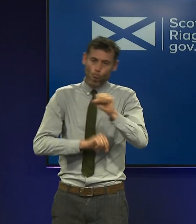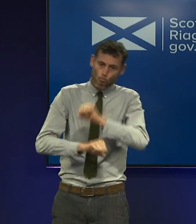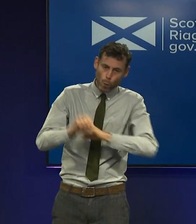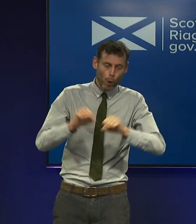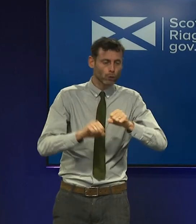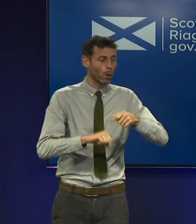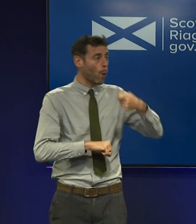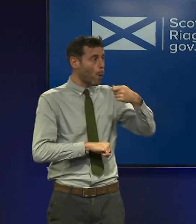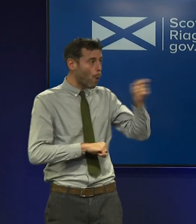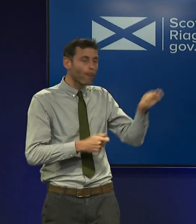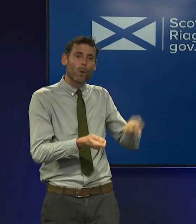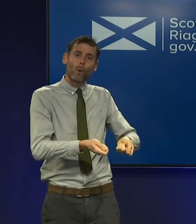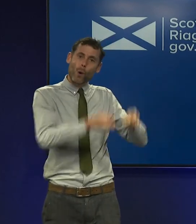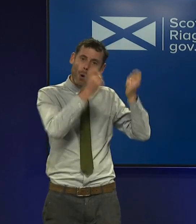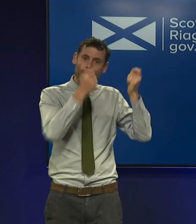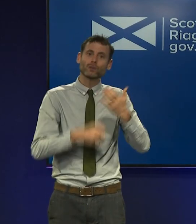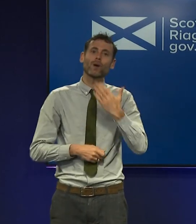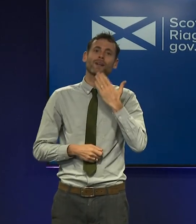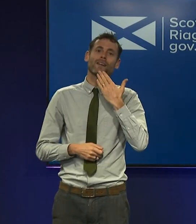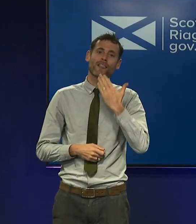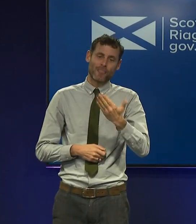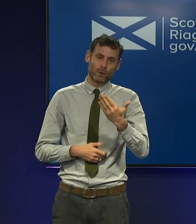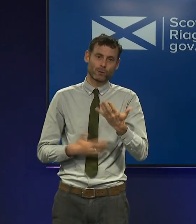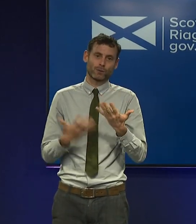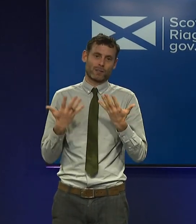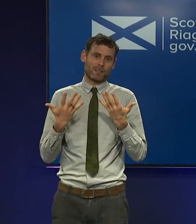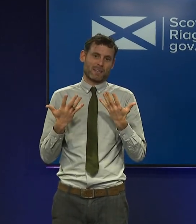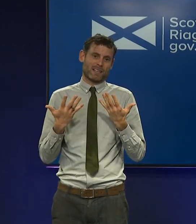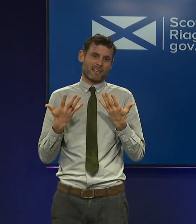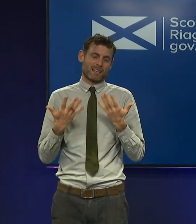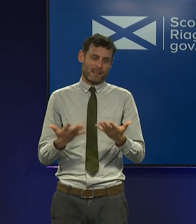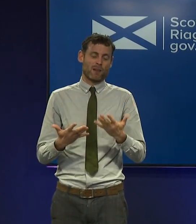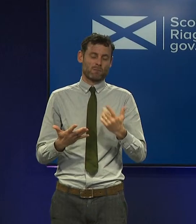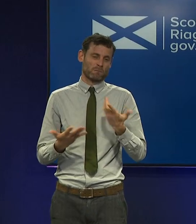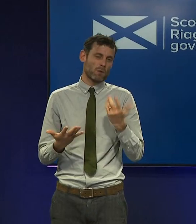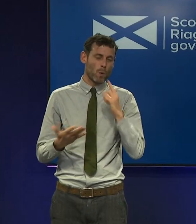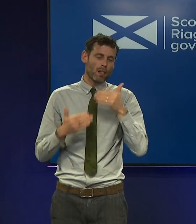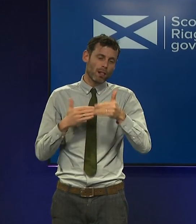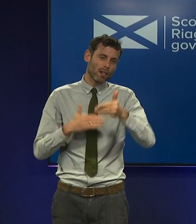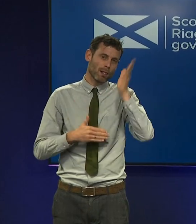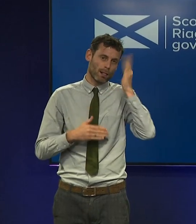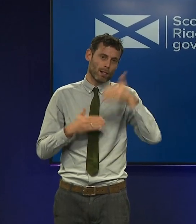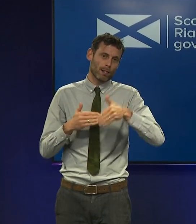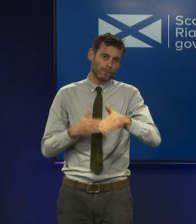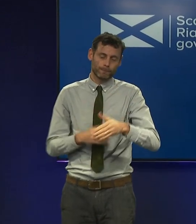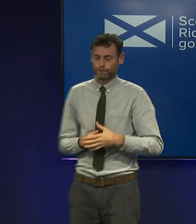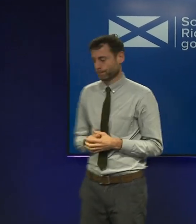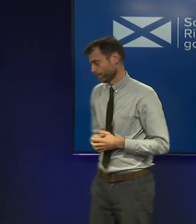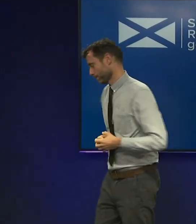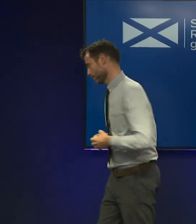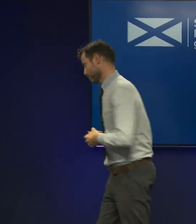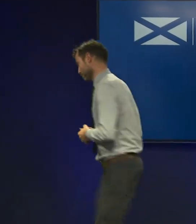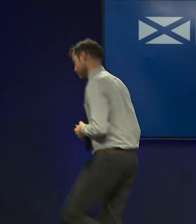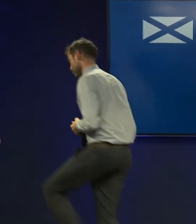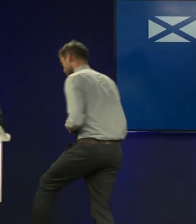windows open. Thank you for now, and I'm sure I will speak to you again at some point later in the week.